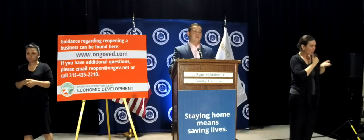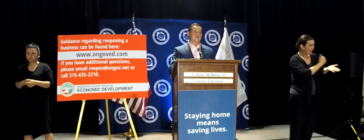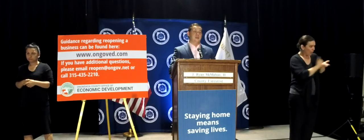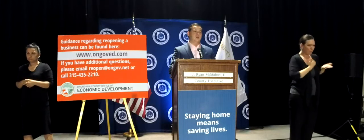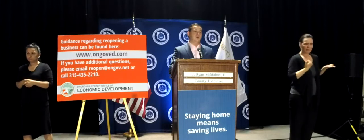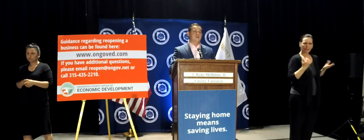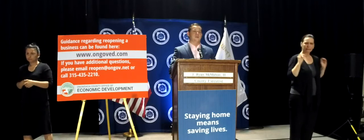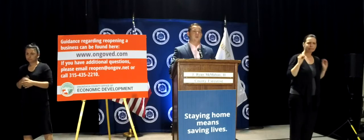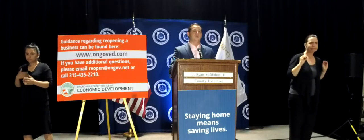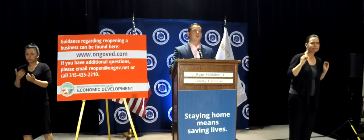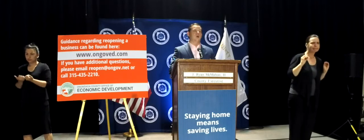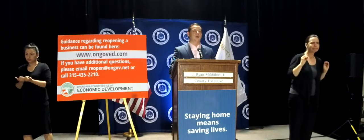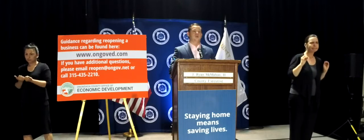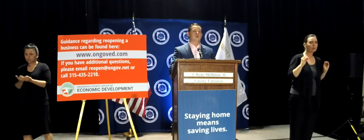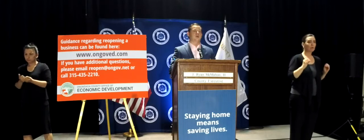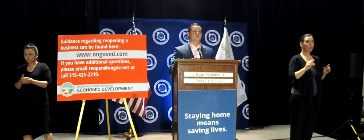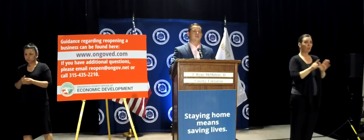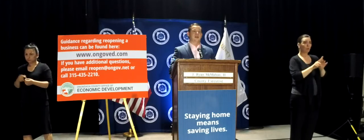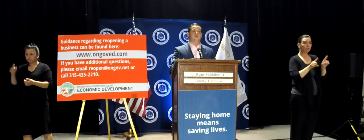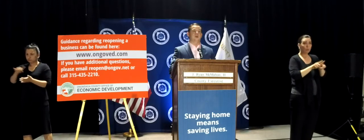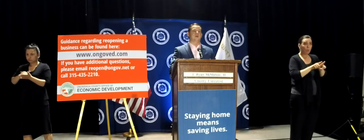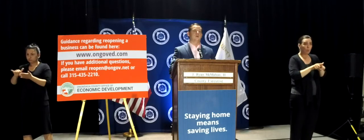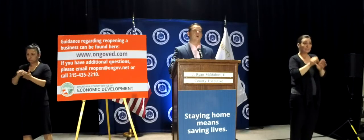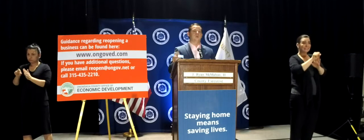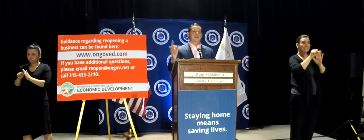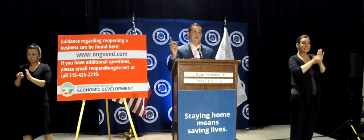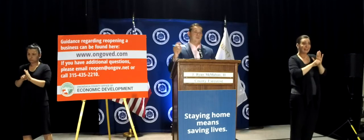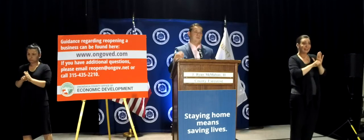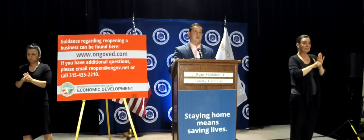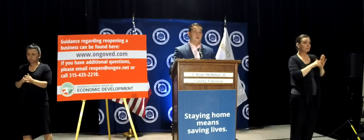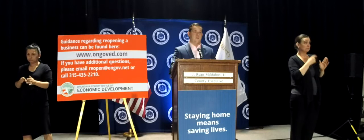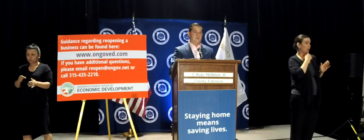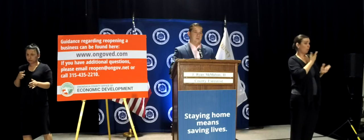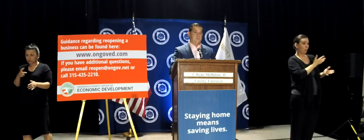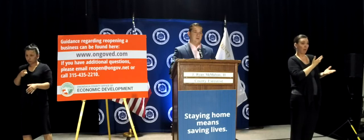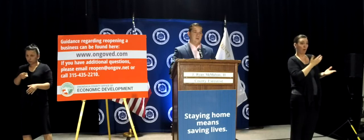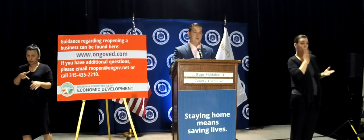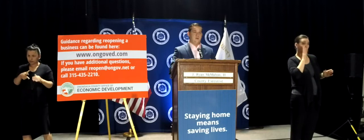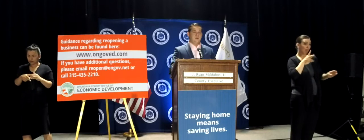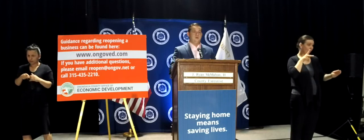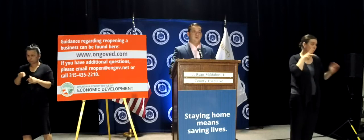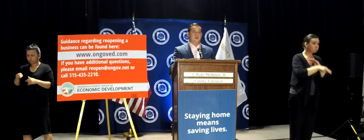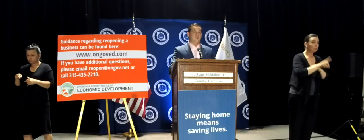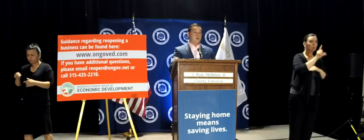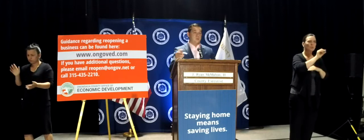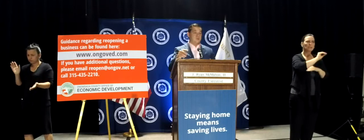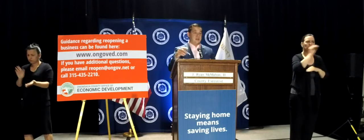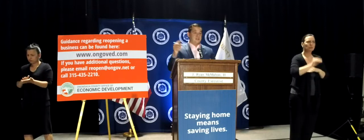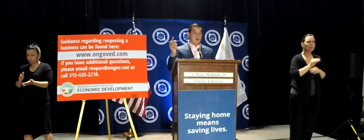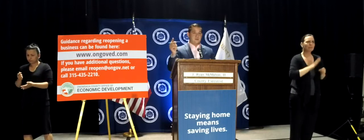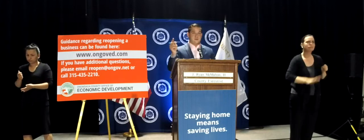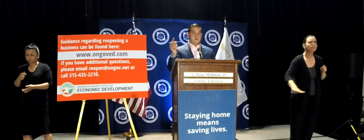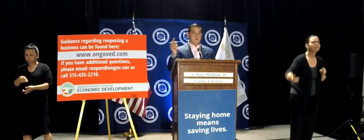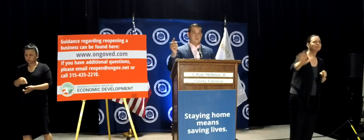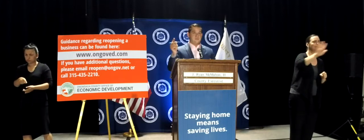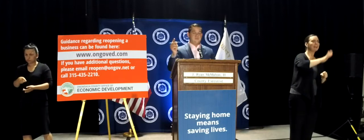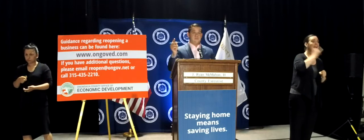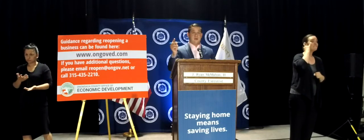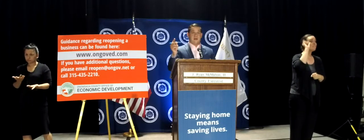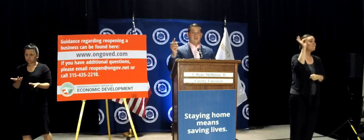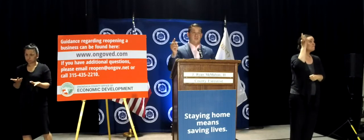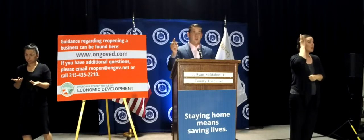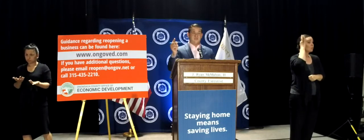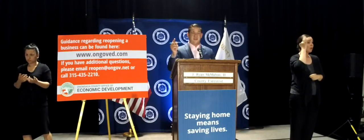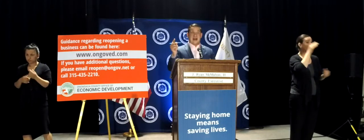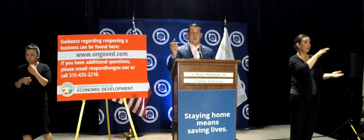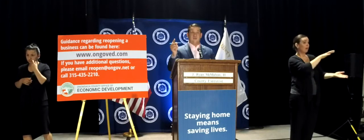we have the state of New York saying we will cut you 20% if we don't get what we need from the federal government. So that 20% to us is,